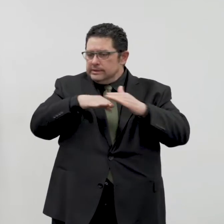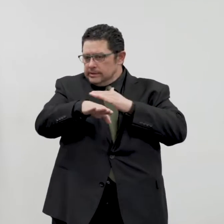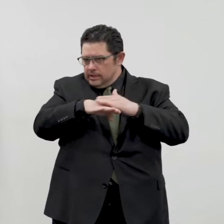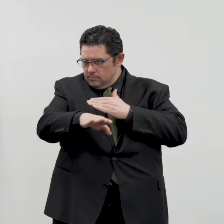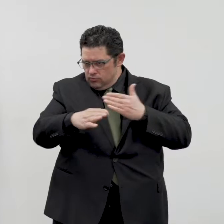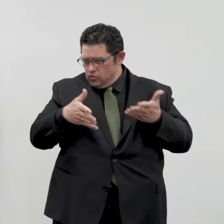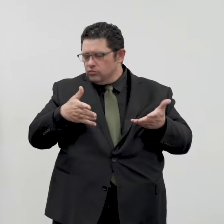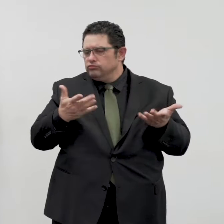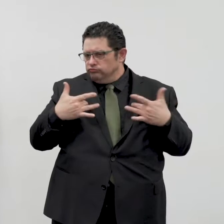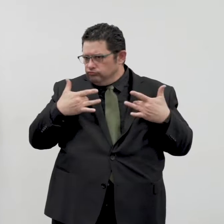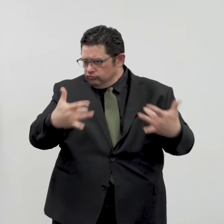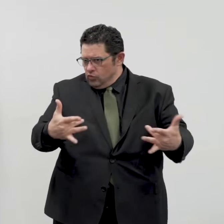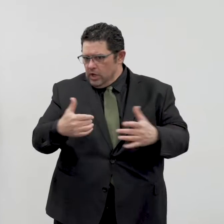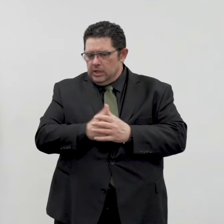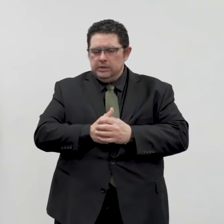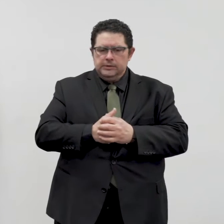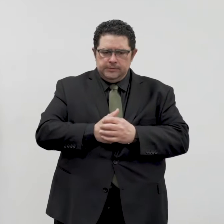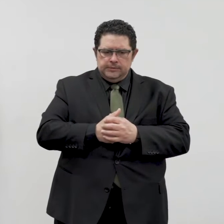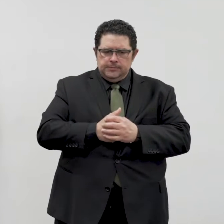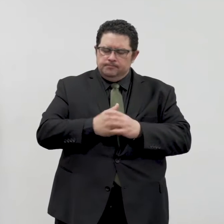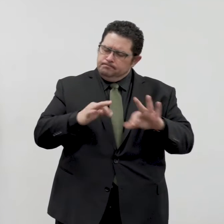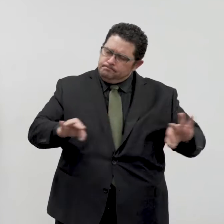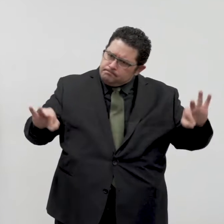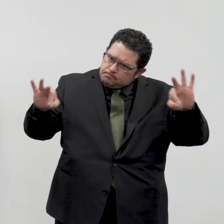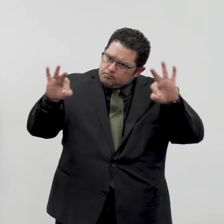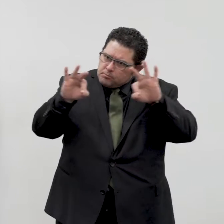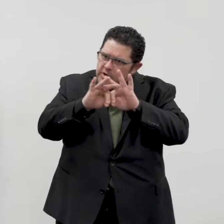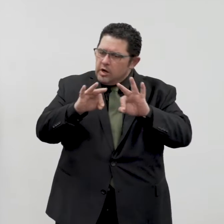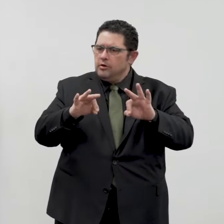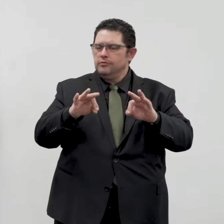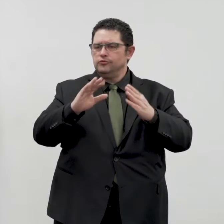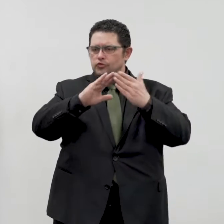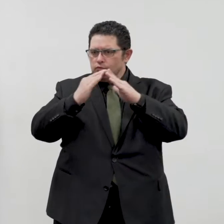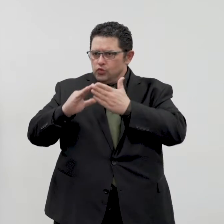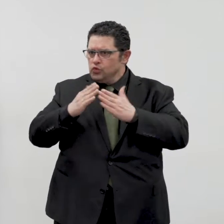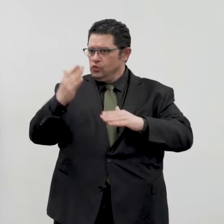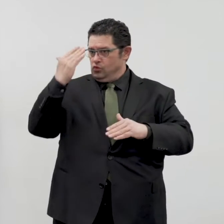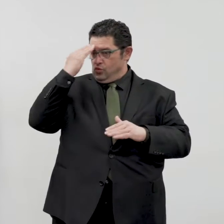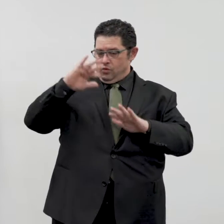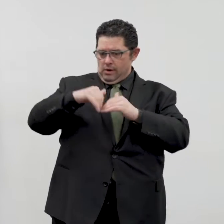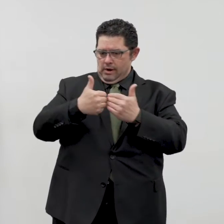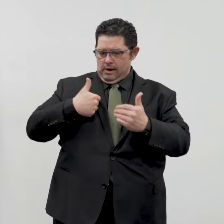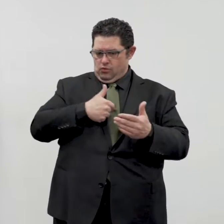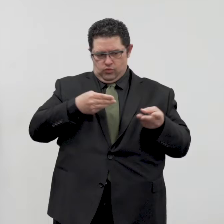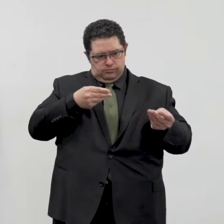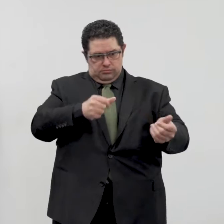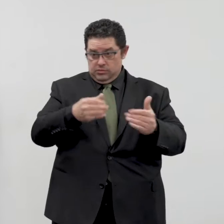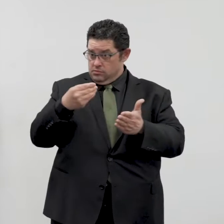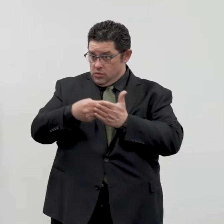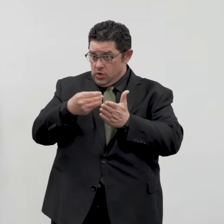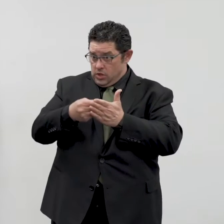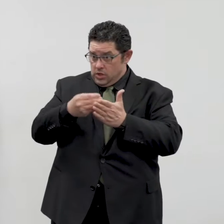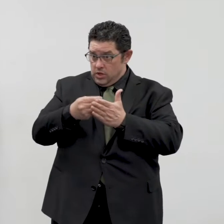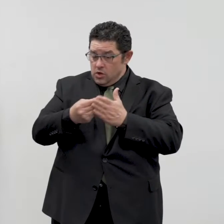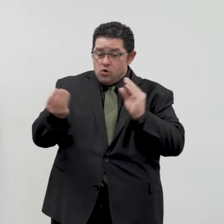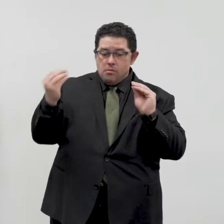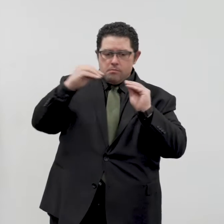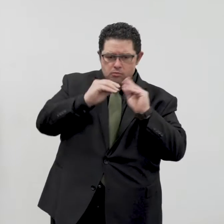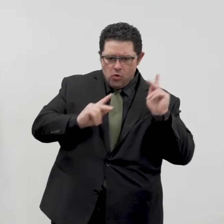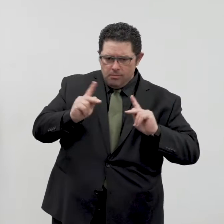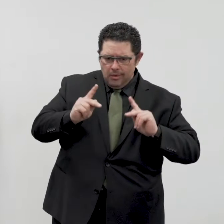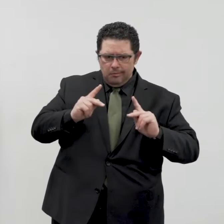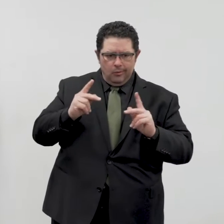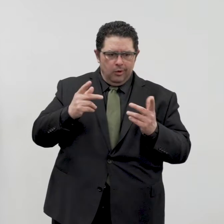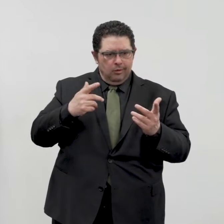It's imperative that the public knows how this money is being spent. The more people we get tested, the more they